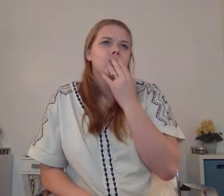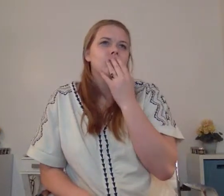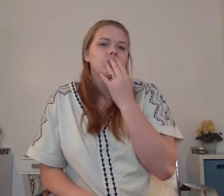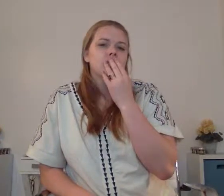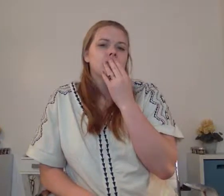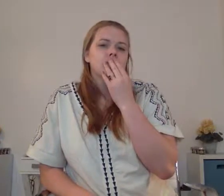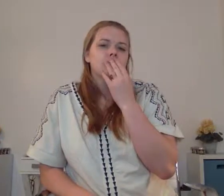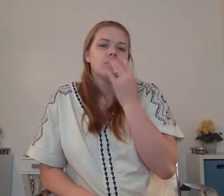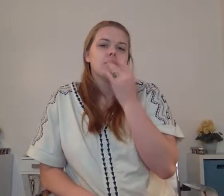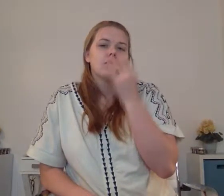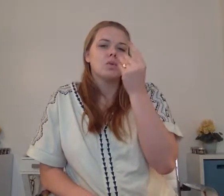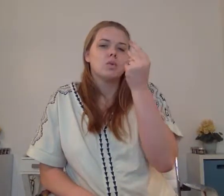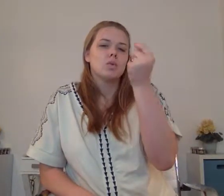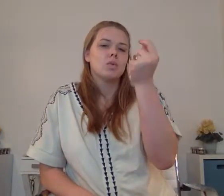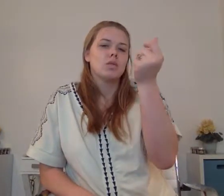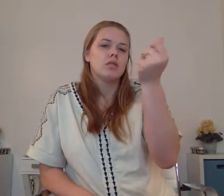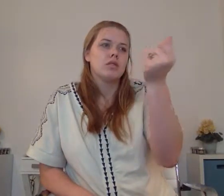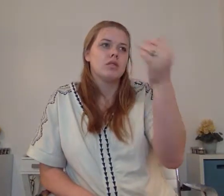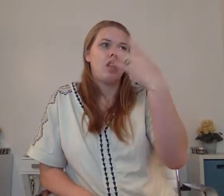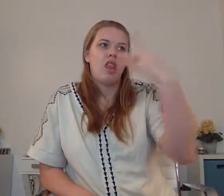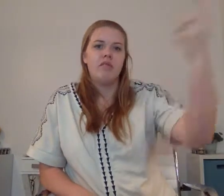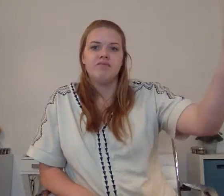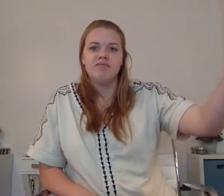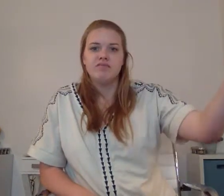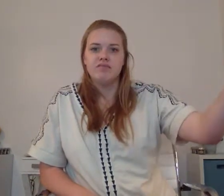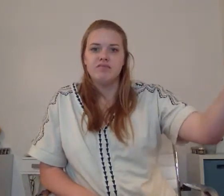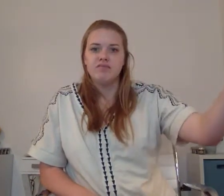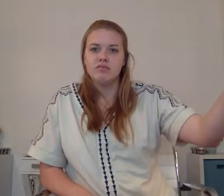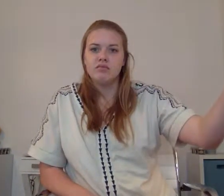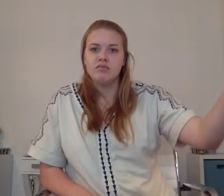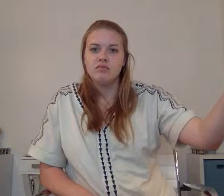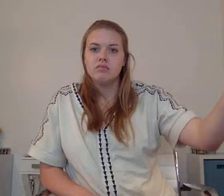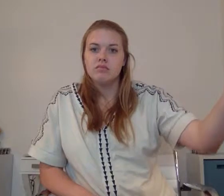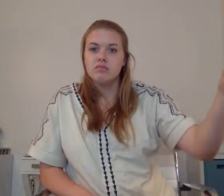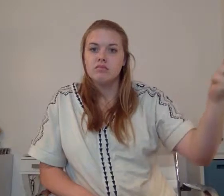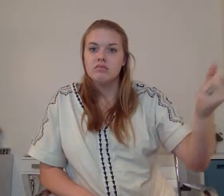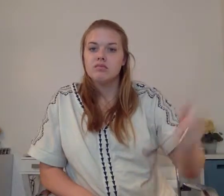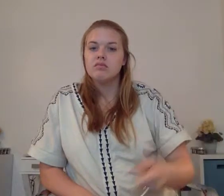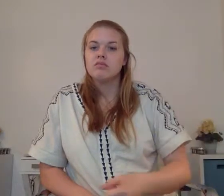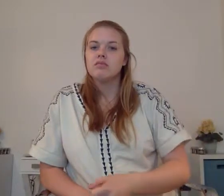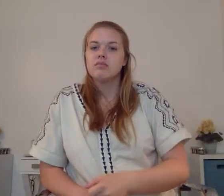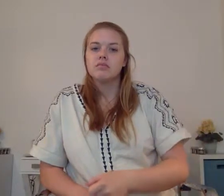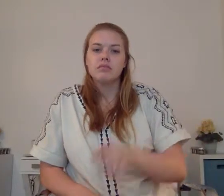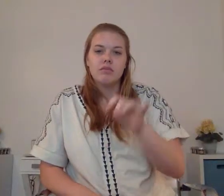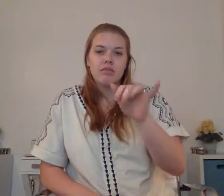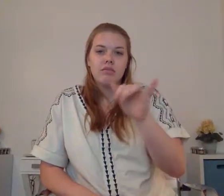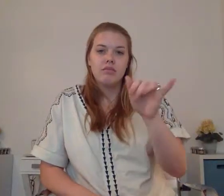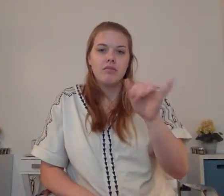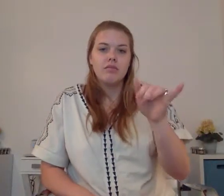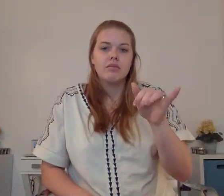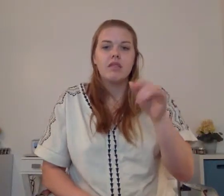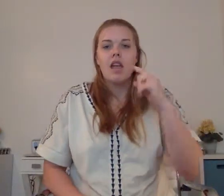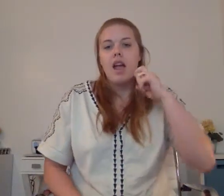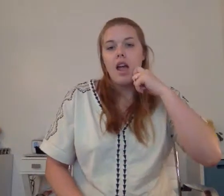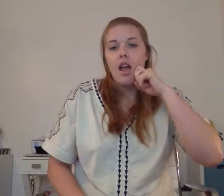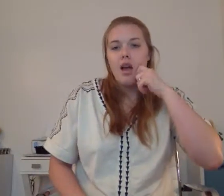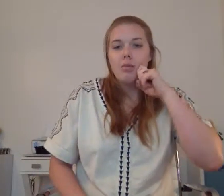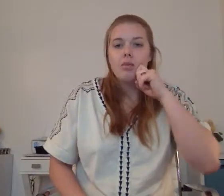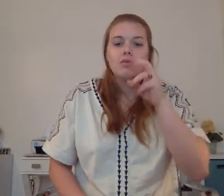my tongue, like cinnamon, a bit of rose water and golden apples. But underneath there's